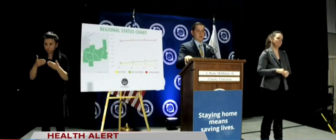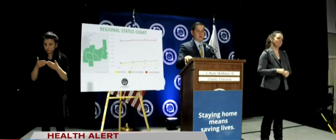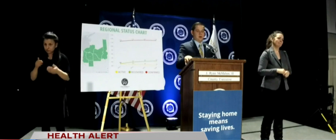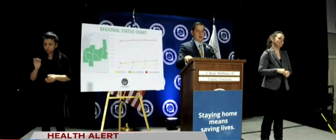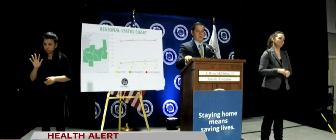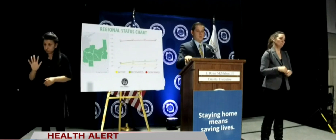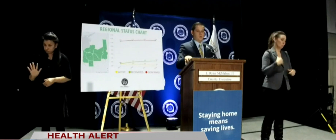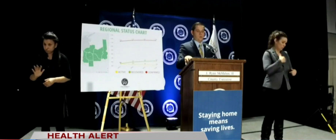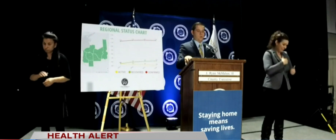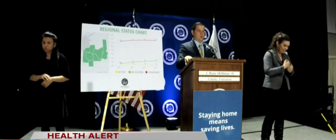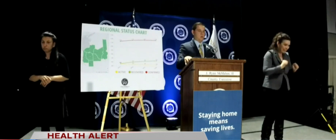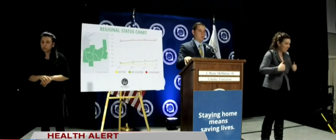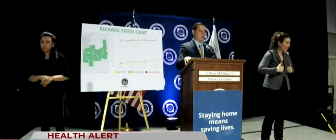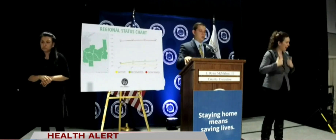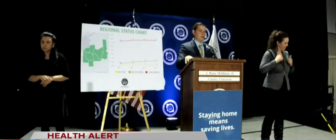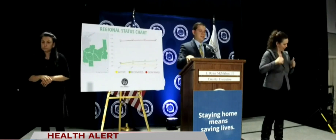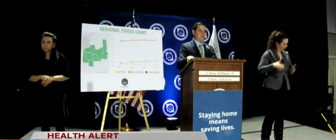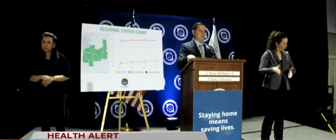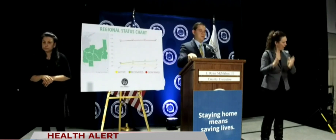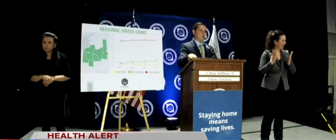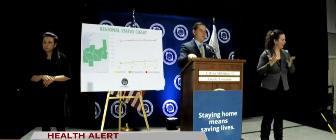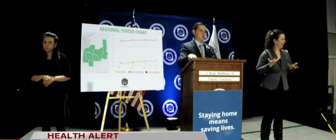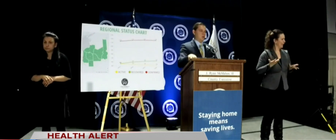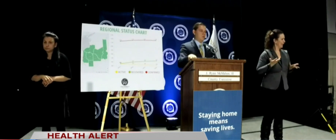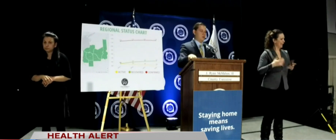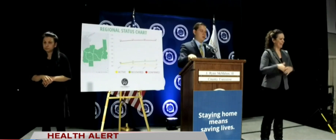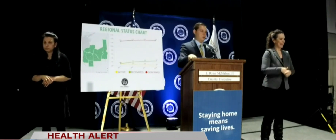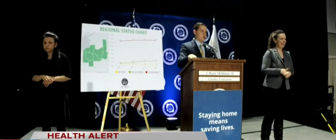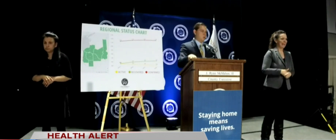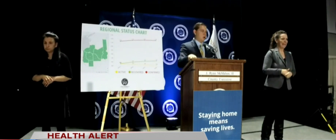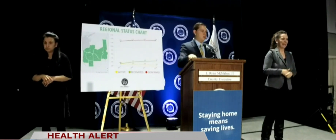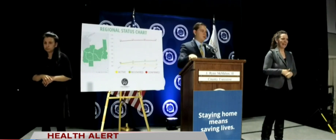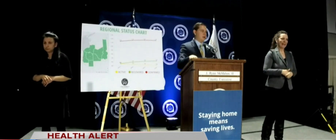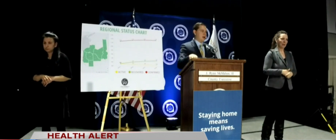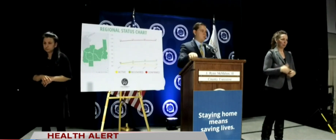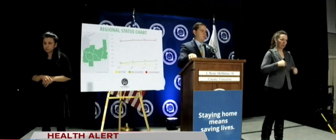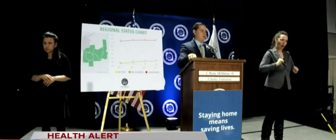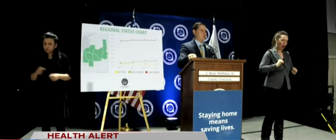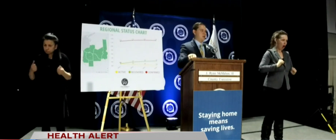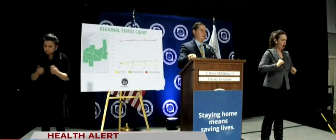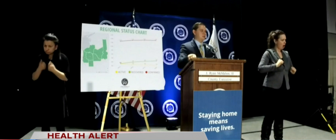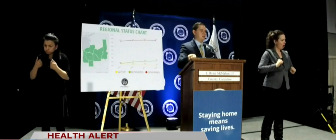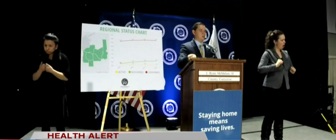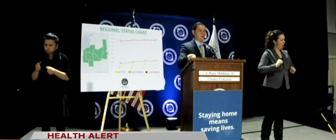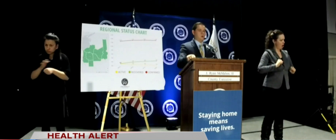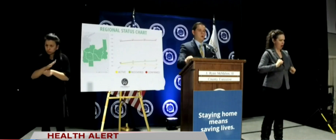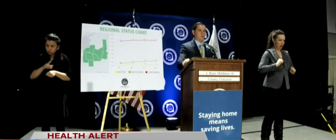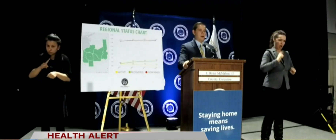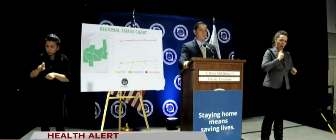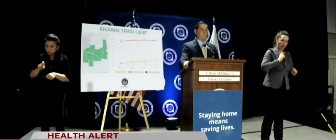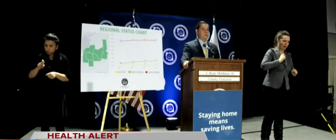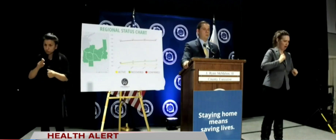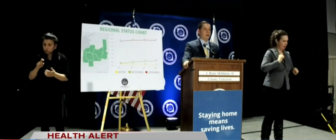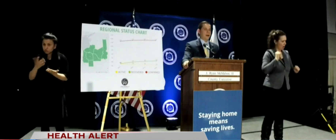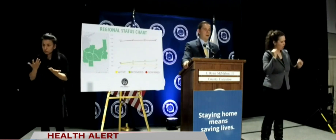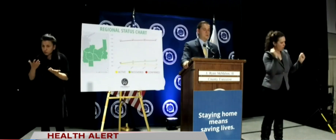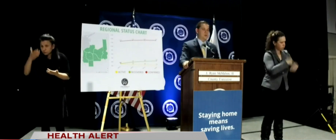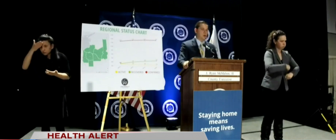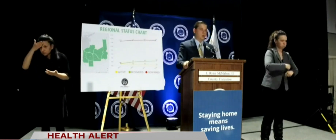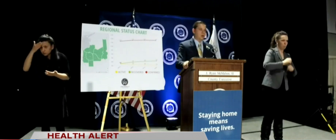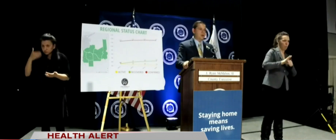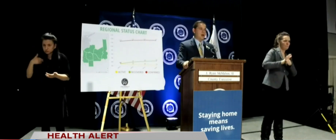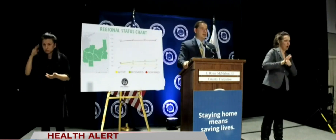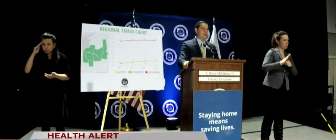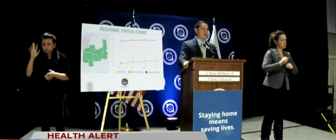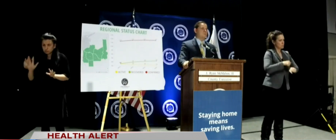B, we're kind of taking the fight to COVID. We're hunting down potential cases that we don't know about right now.